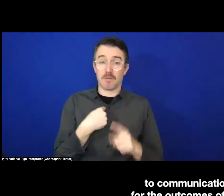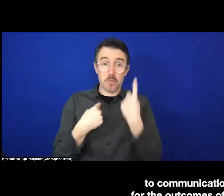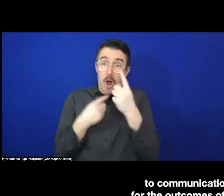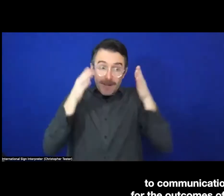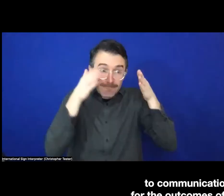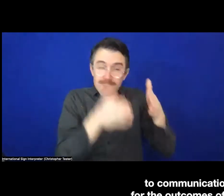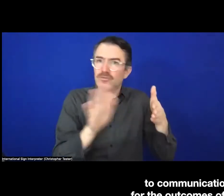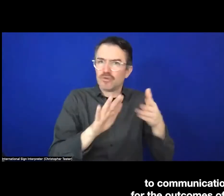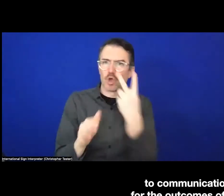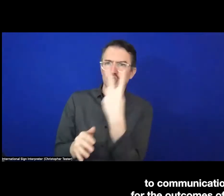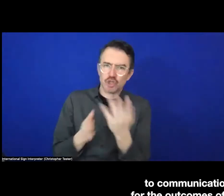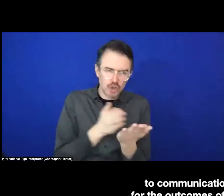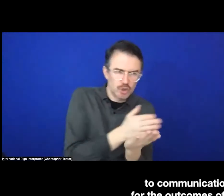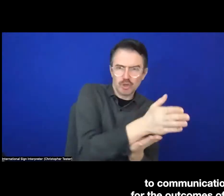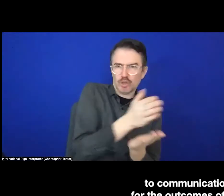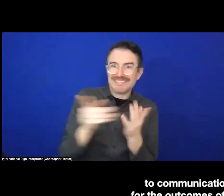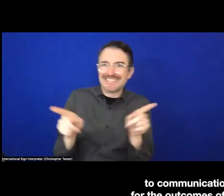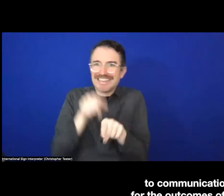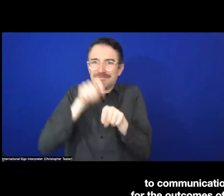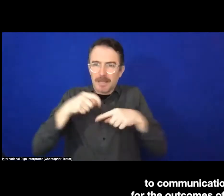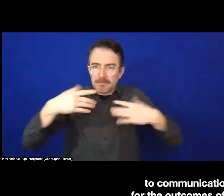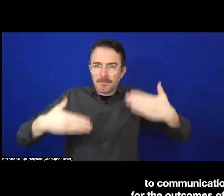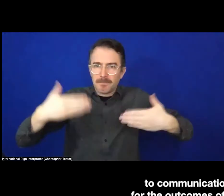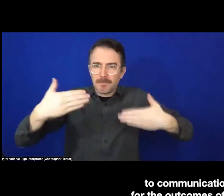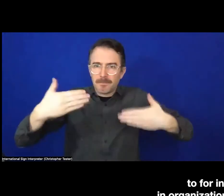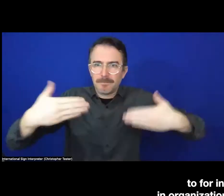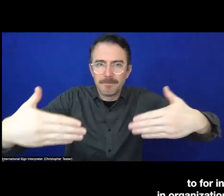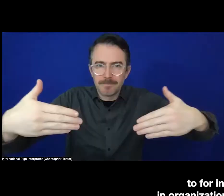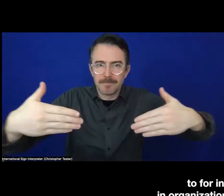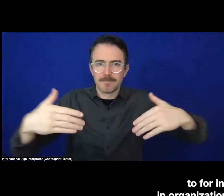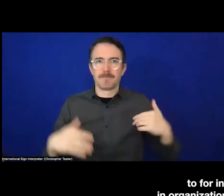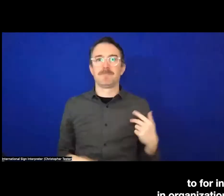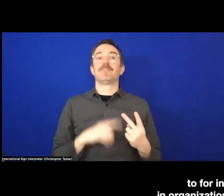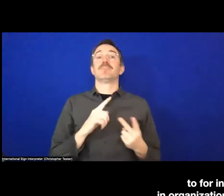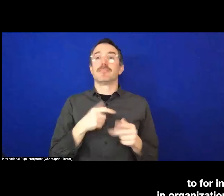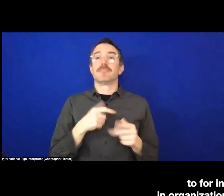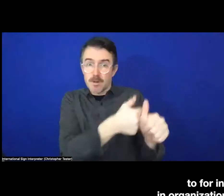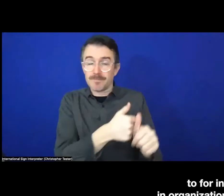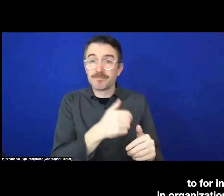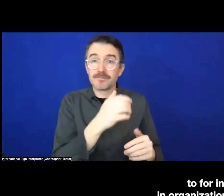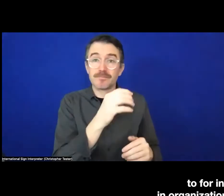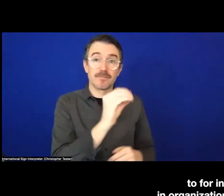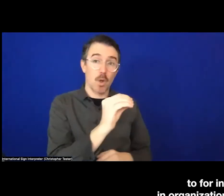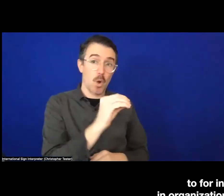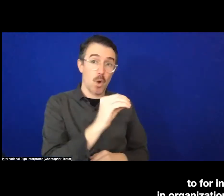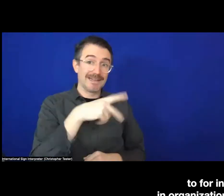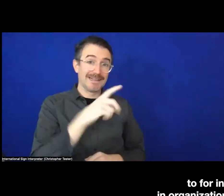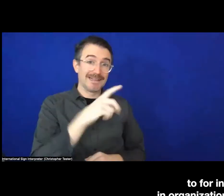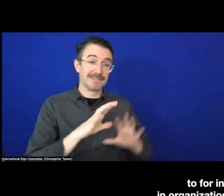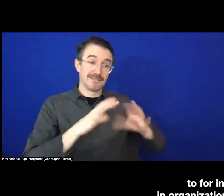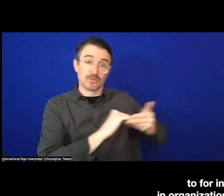to communication and campaigning for the outcomes of the GDS, and a track 2 for investments in